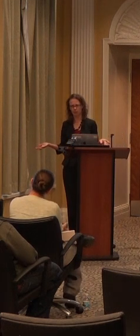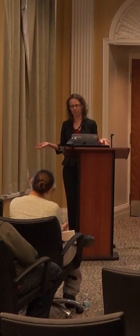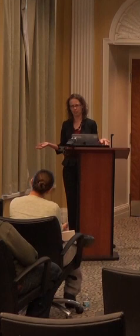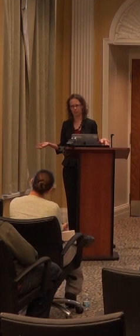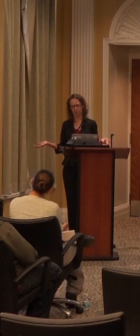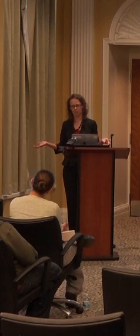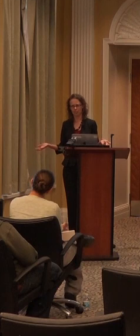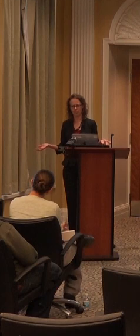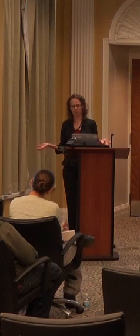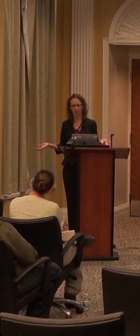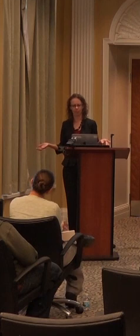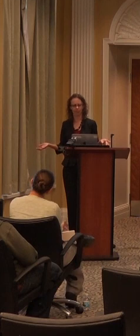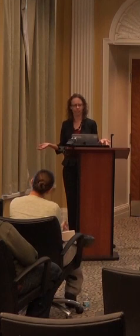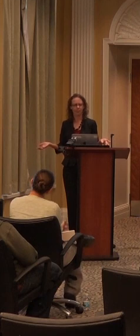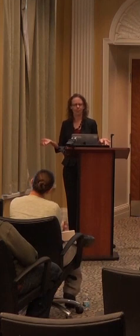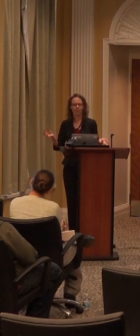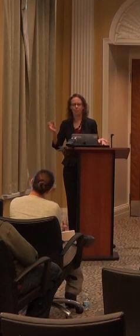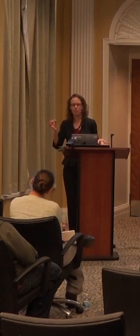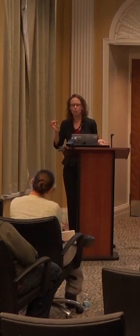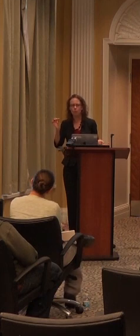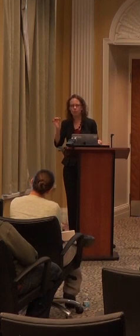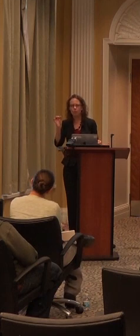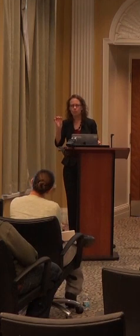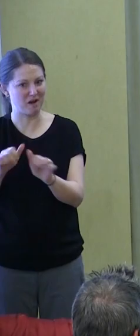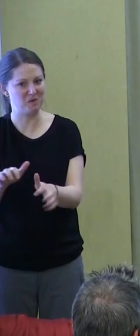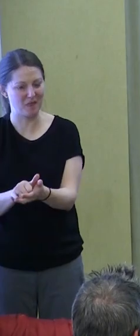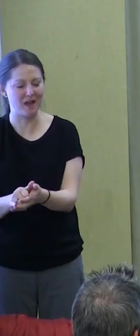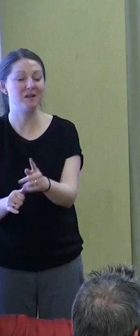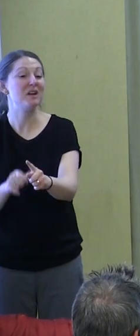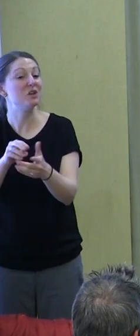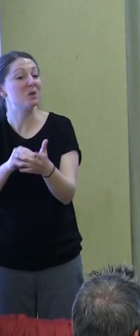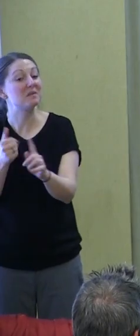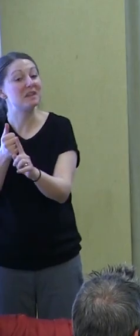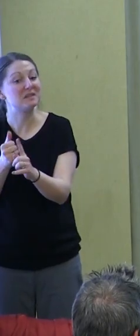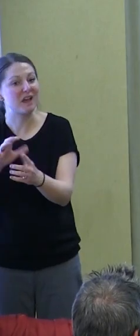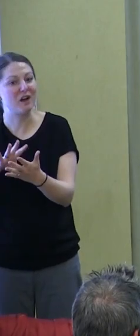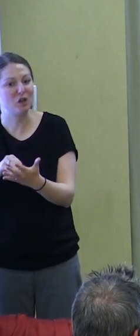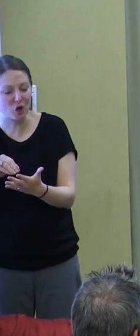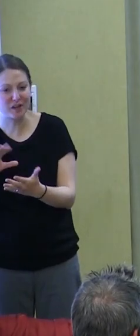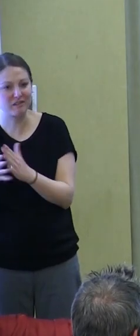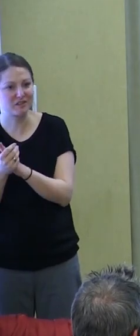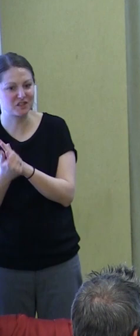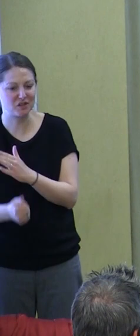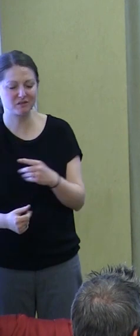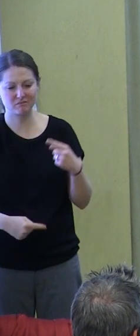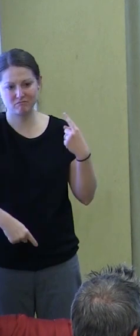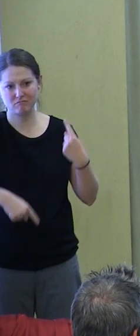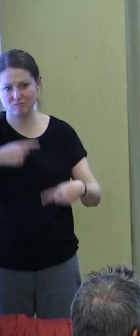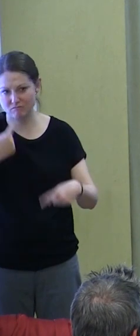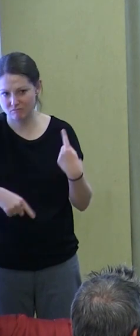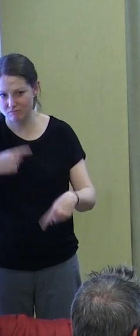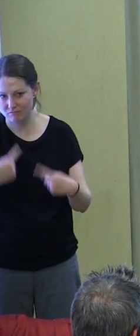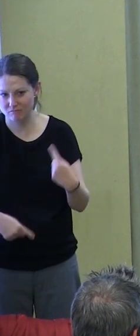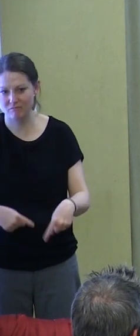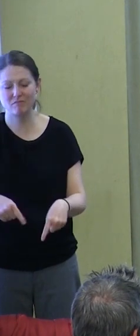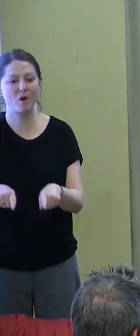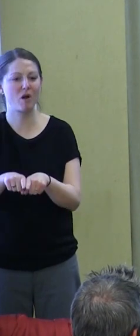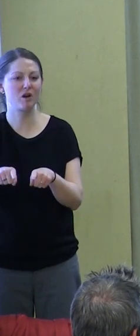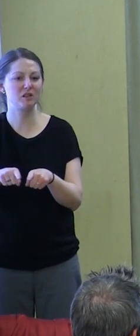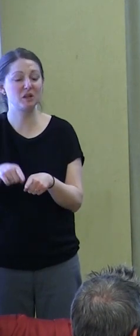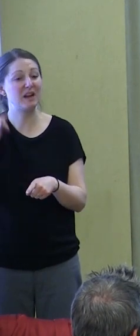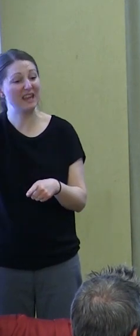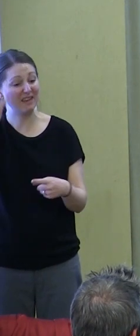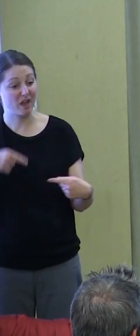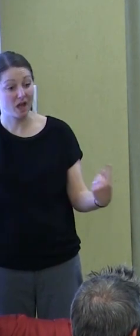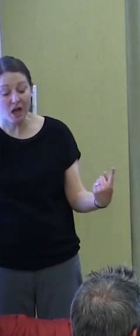People have been doing that for years. Why does that matter? This is where students are learning to hone their skills of argumentation, of dissent,